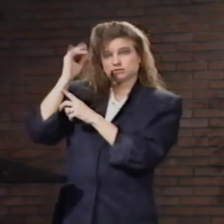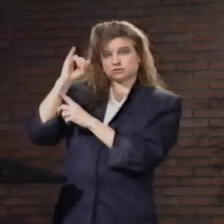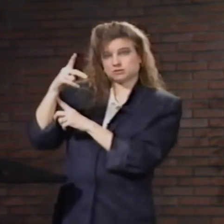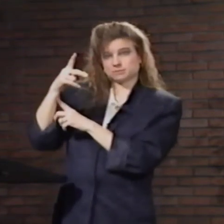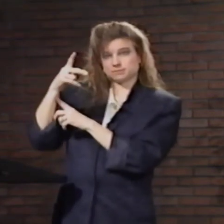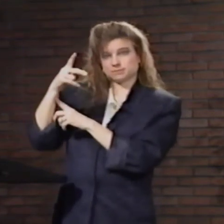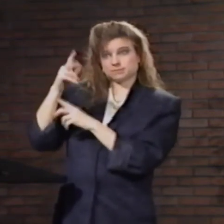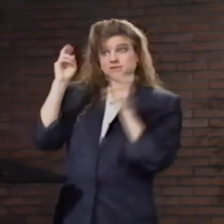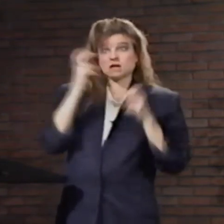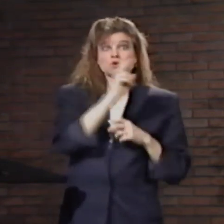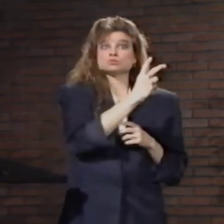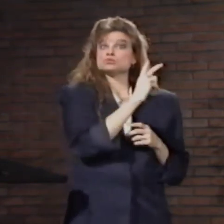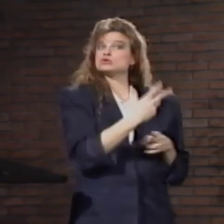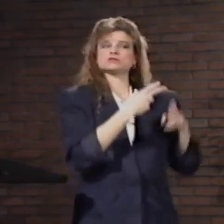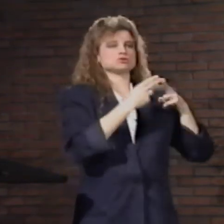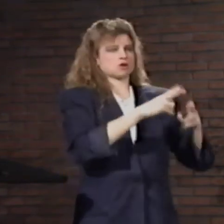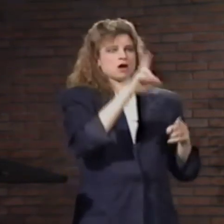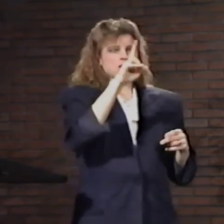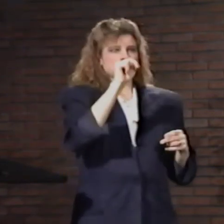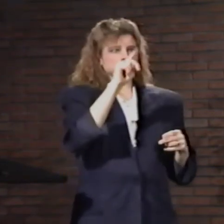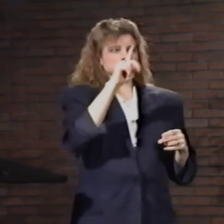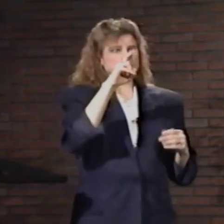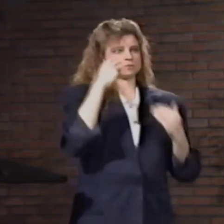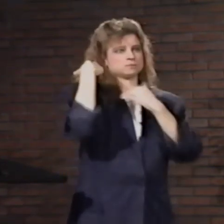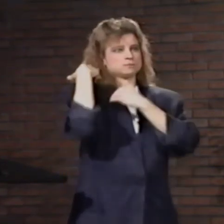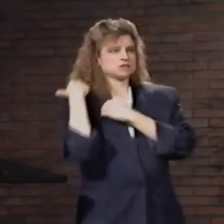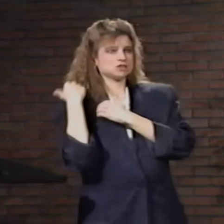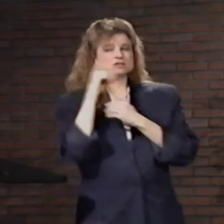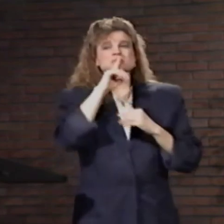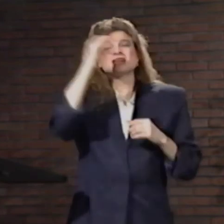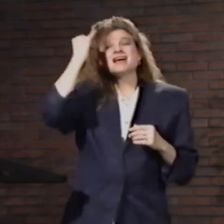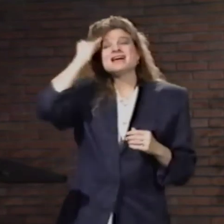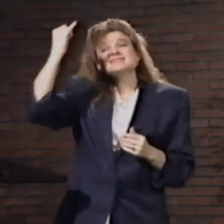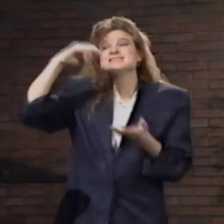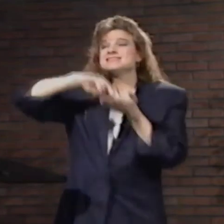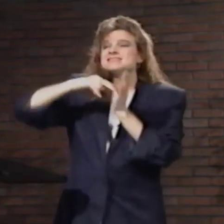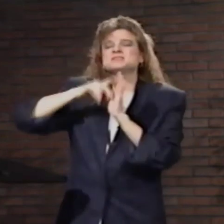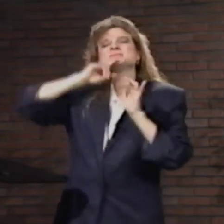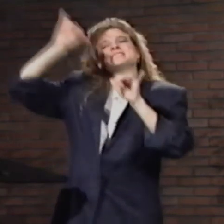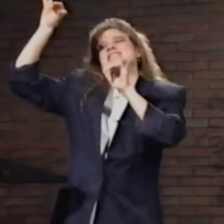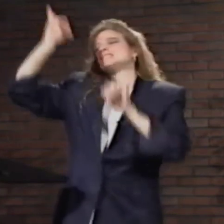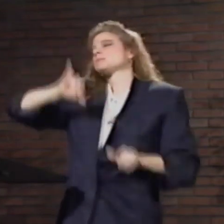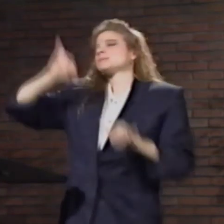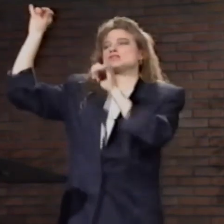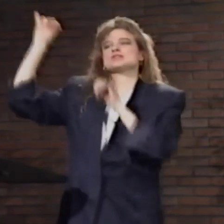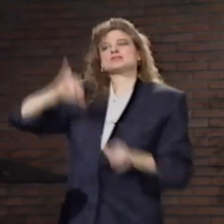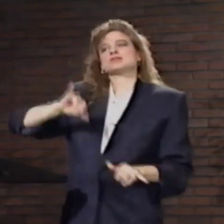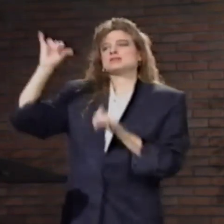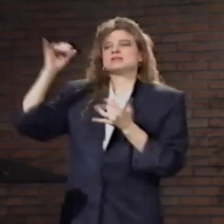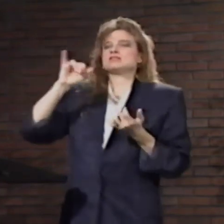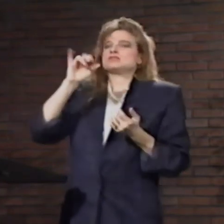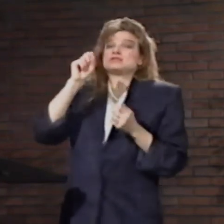remember it was called undue hardship, but in Titles II and III, it's undue burden, and it means the same thing.